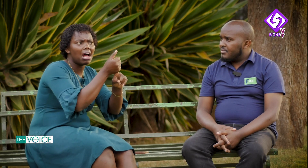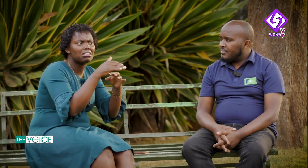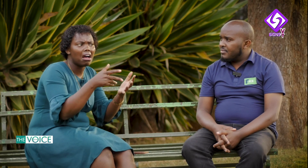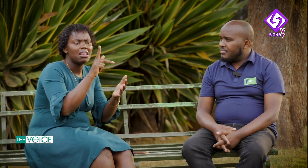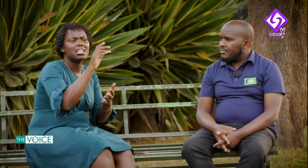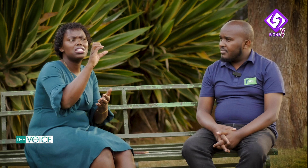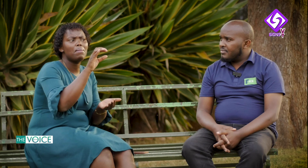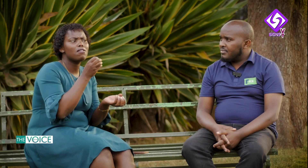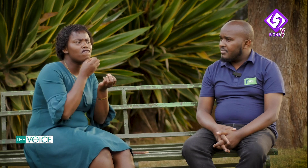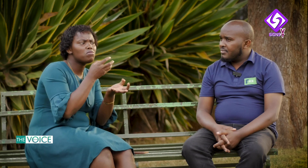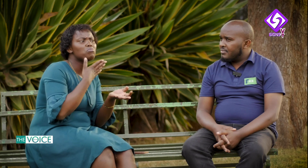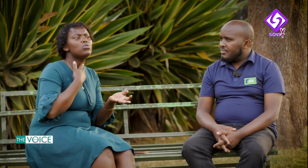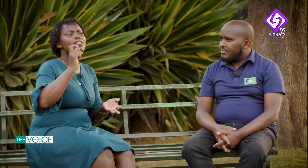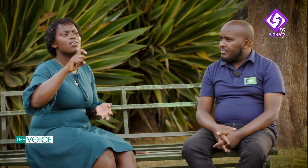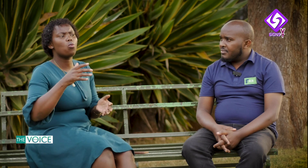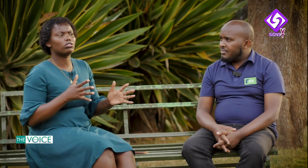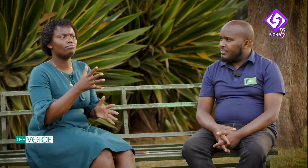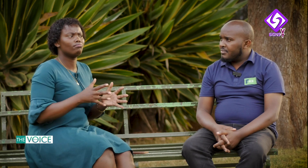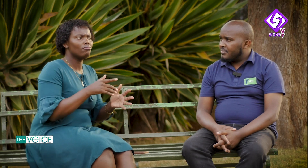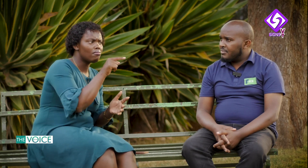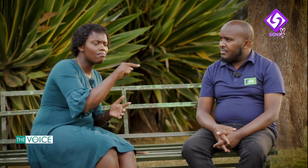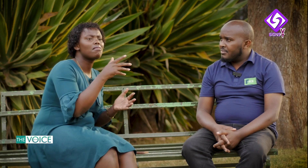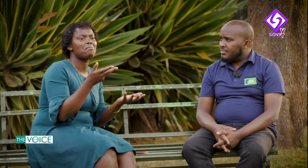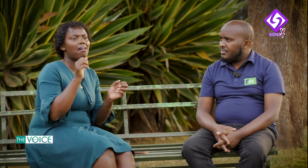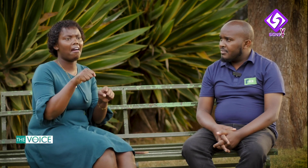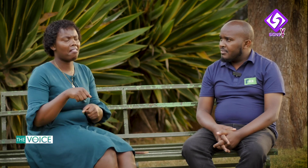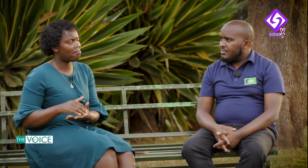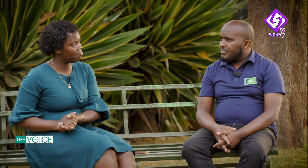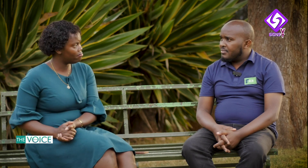accessible is the information on the KCB?